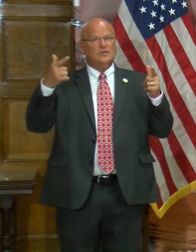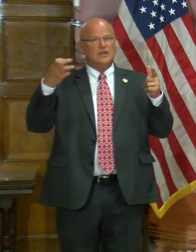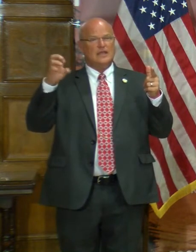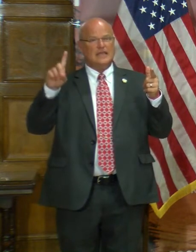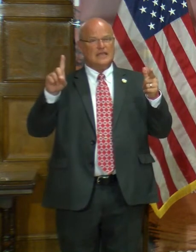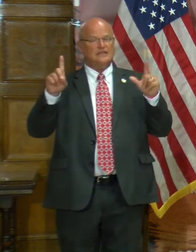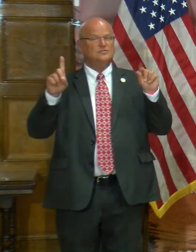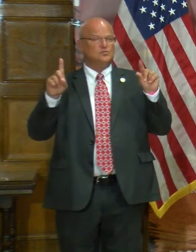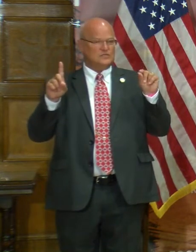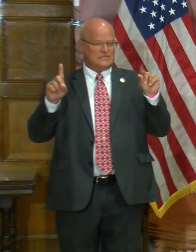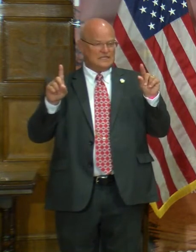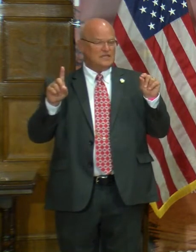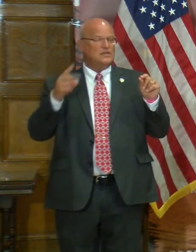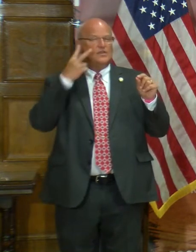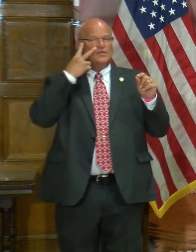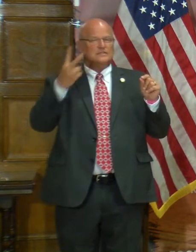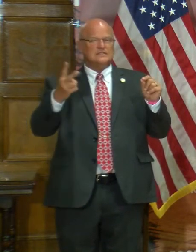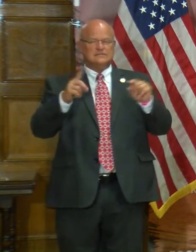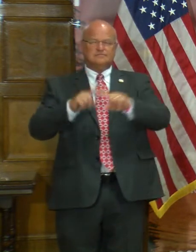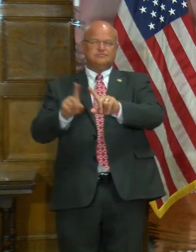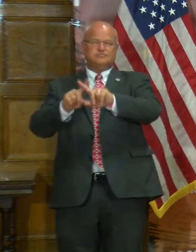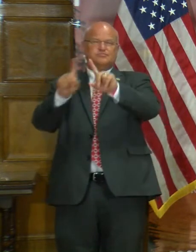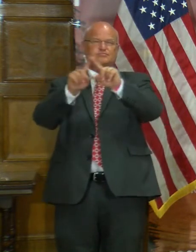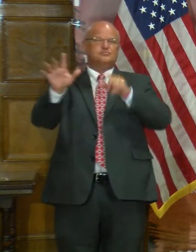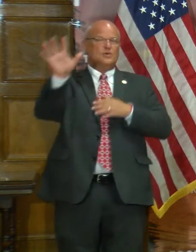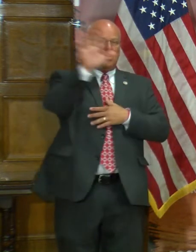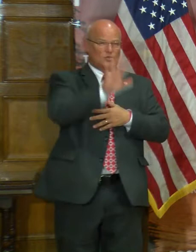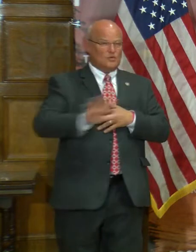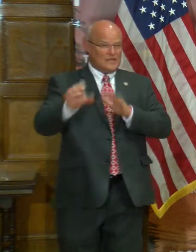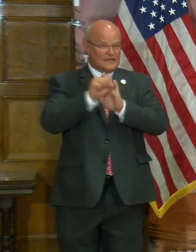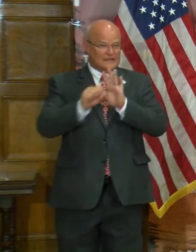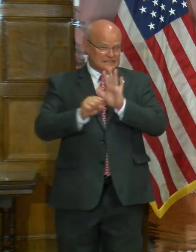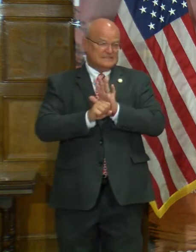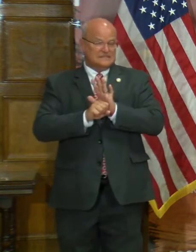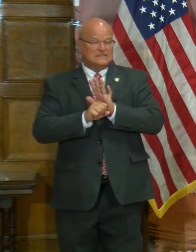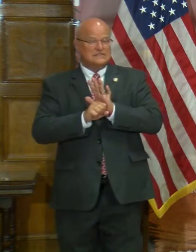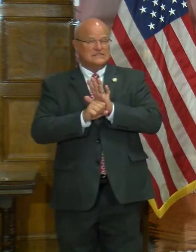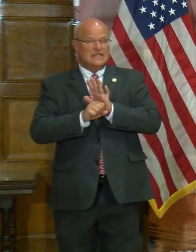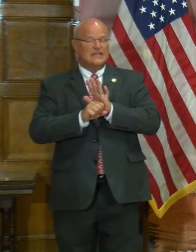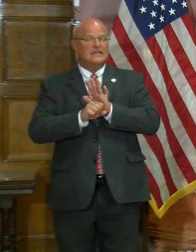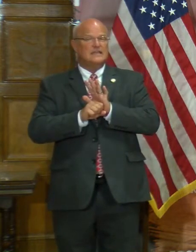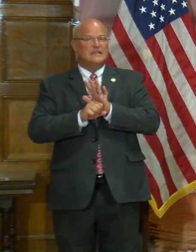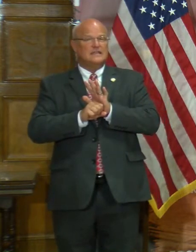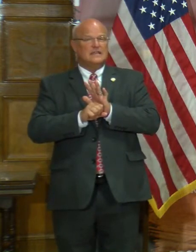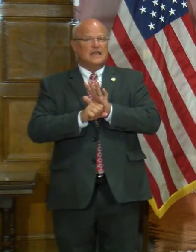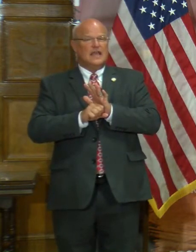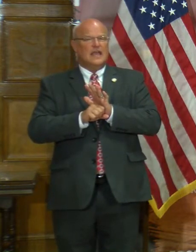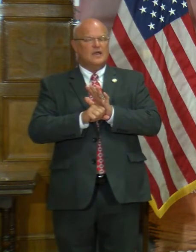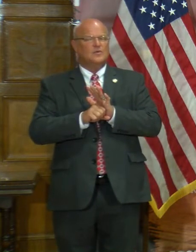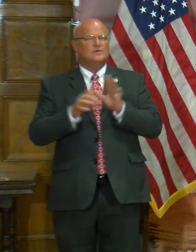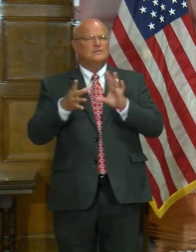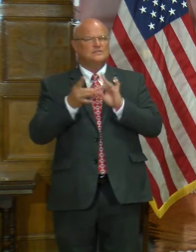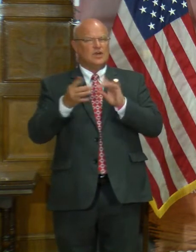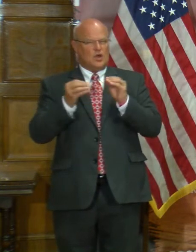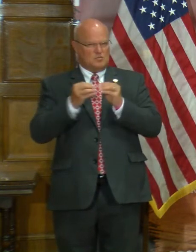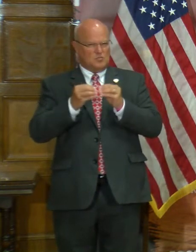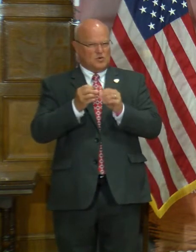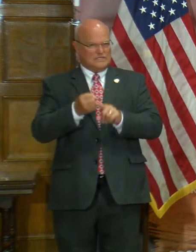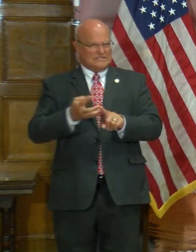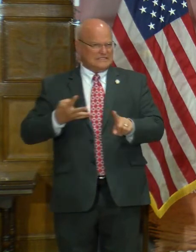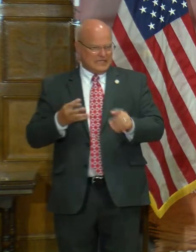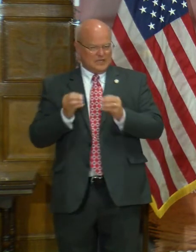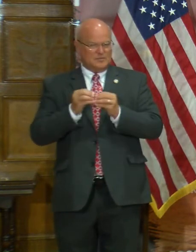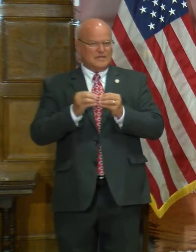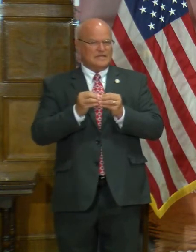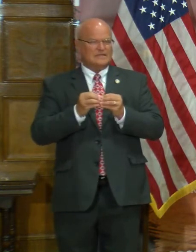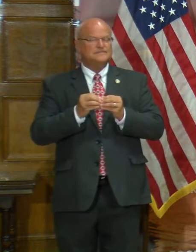you can see wide variation across the state, and we'll look into that in more detail.